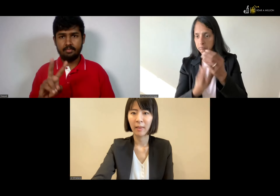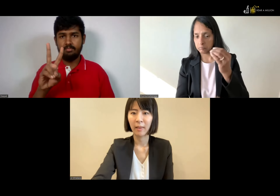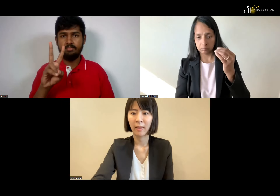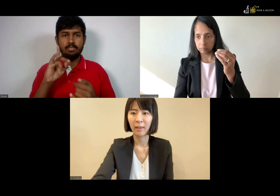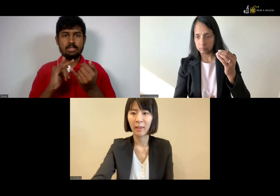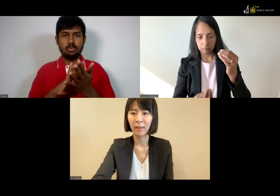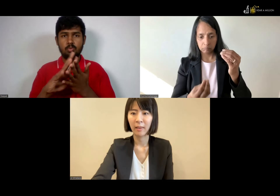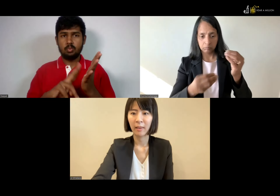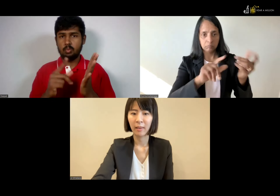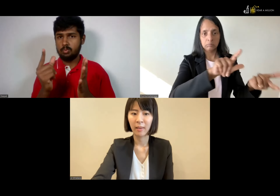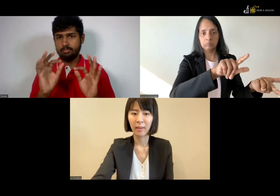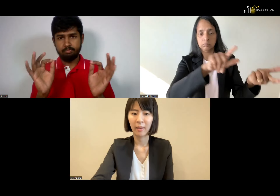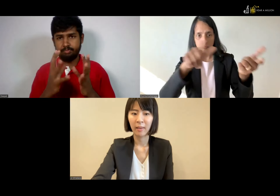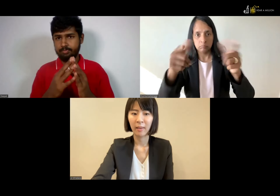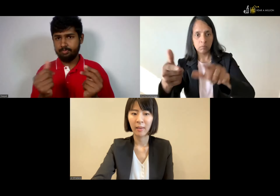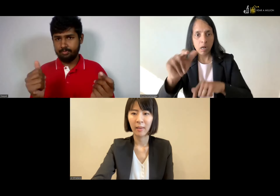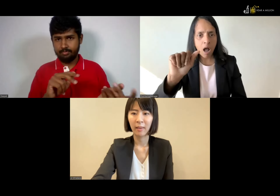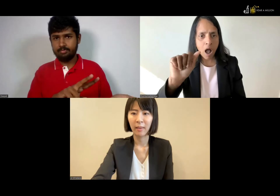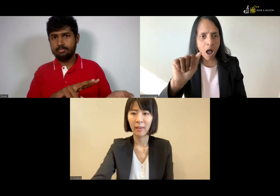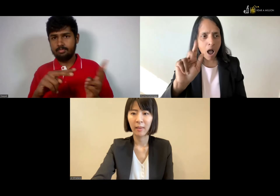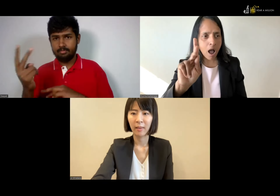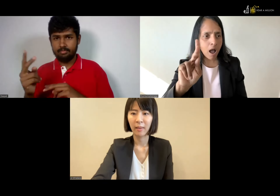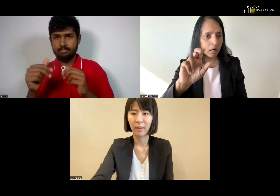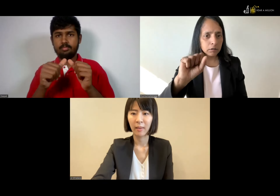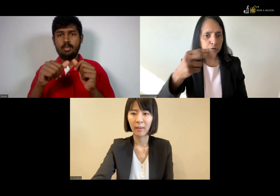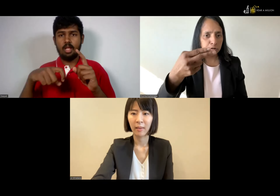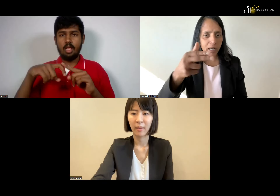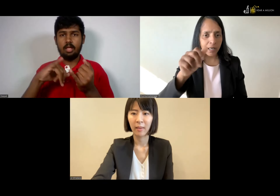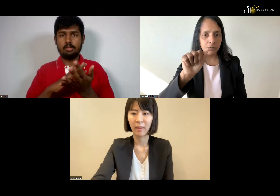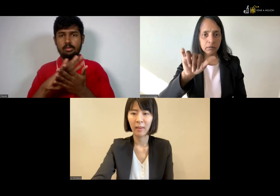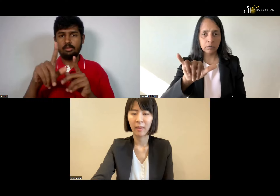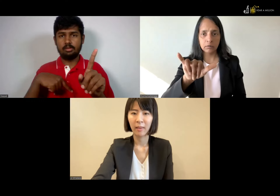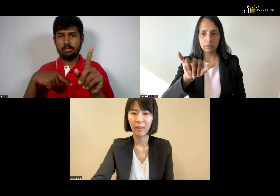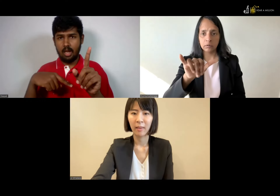Okay, Vishnu, we missed Vishnu.